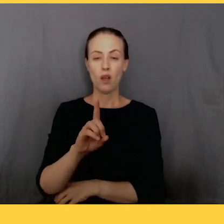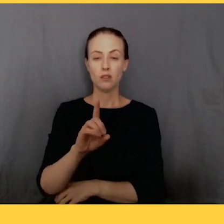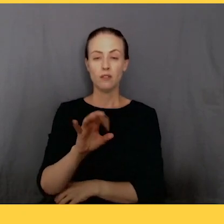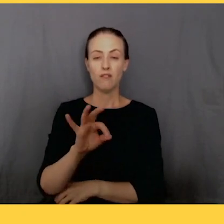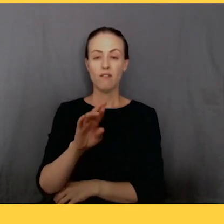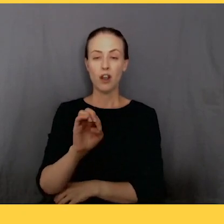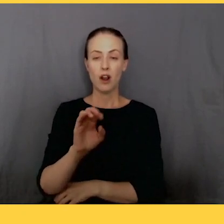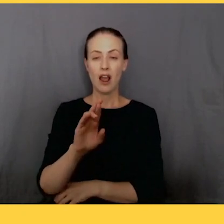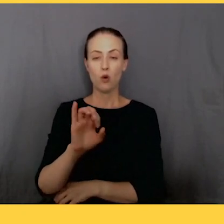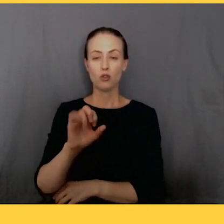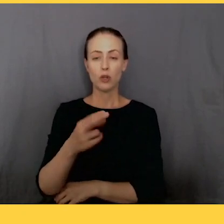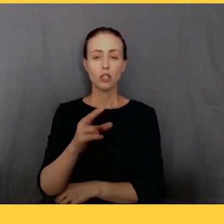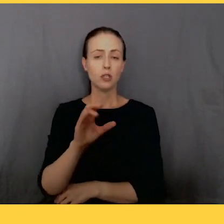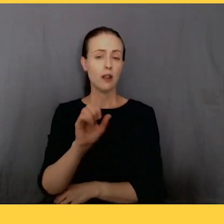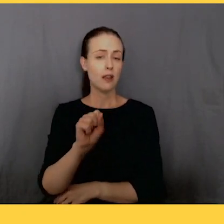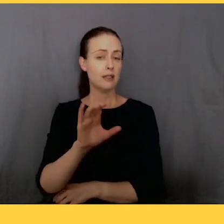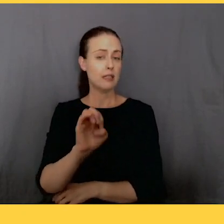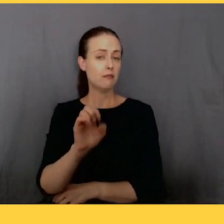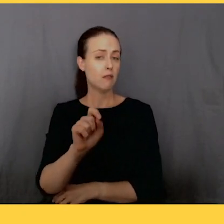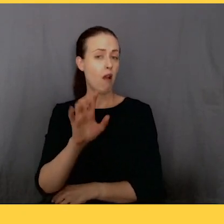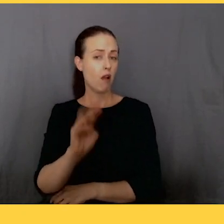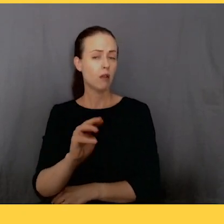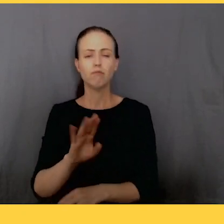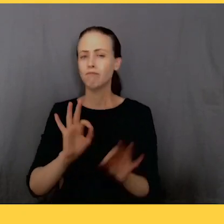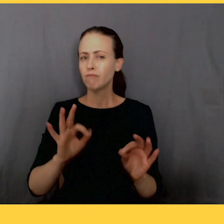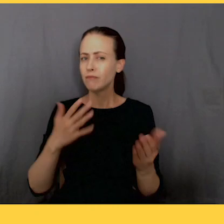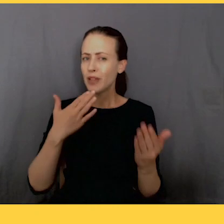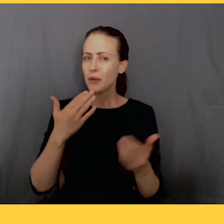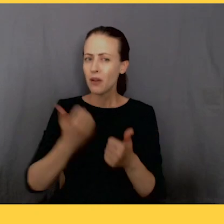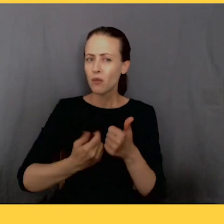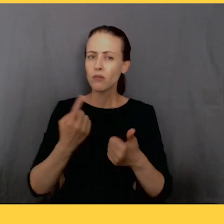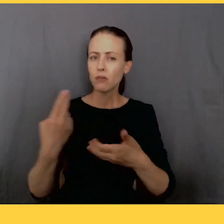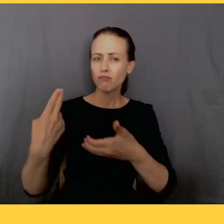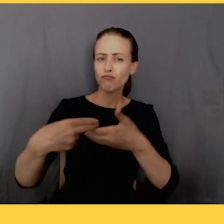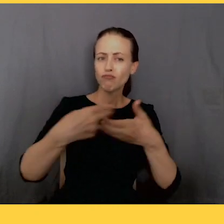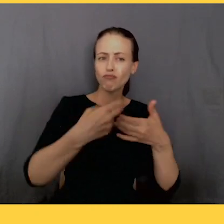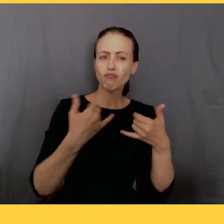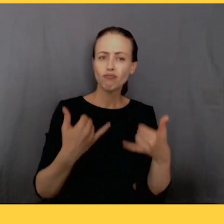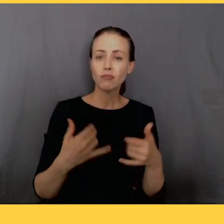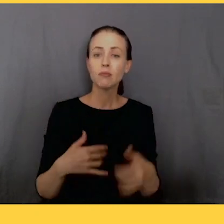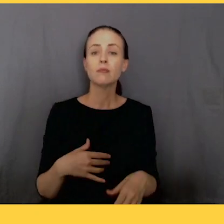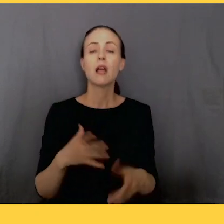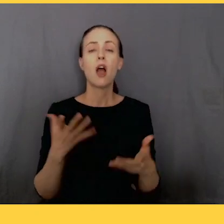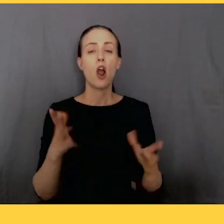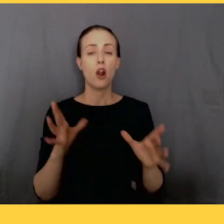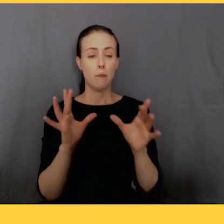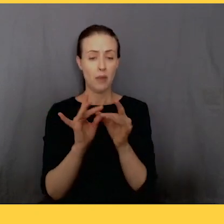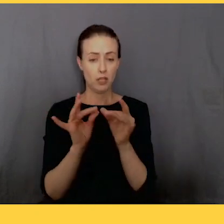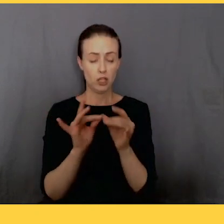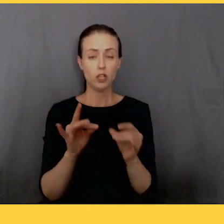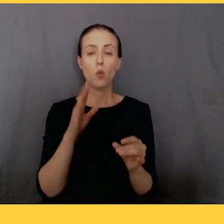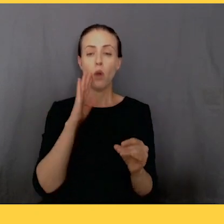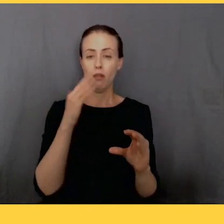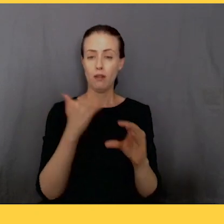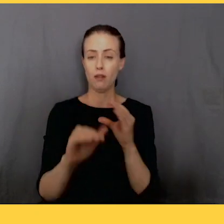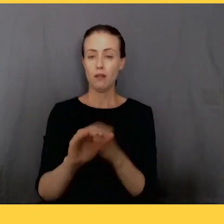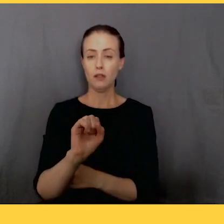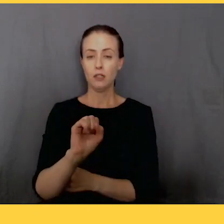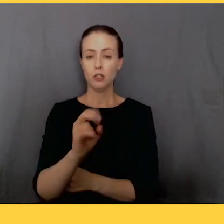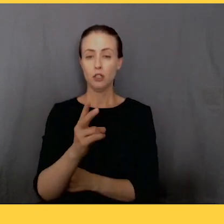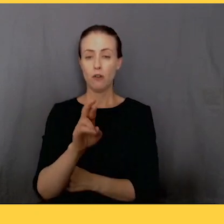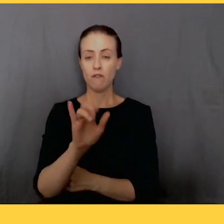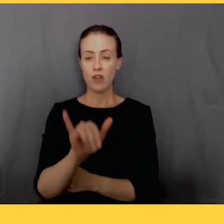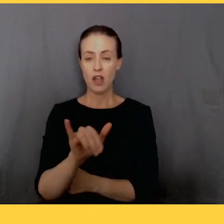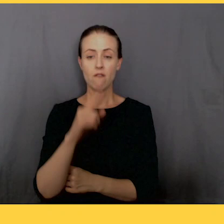wildfireoutreach@sce.com. And I really thank you and everyone for participating tonight. As mentioned earlier, you'll be receiving a survey to provide us